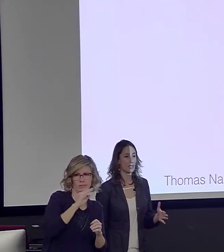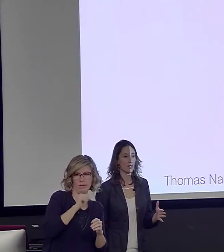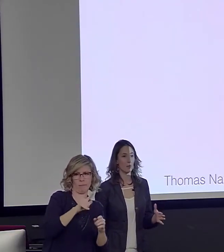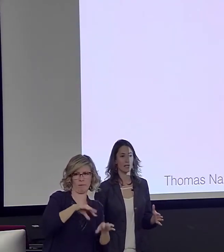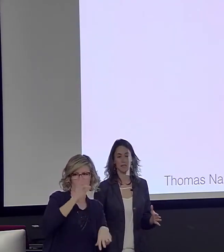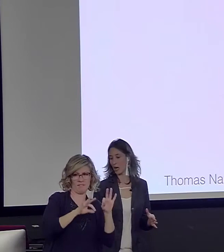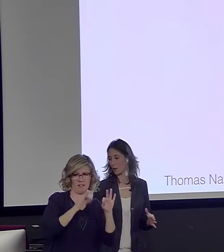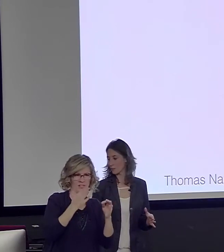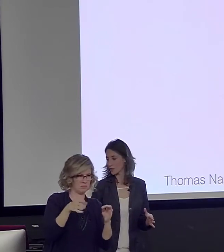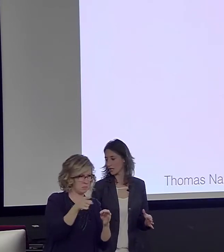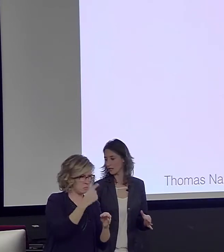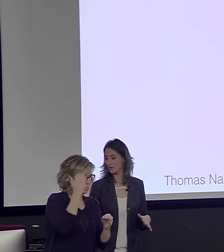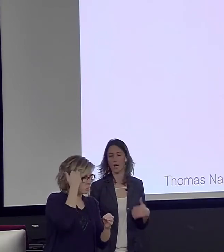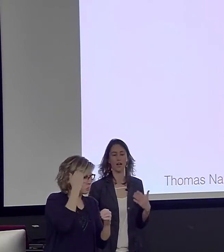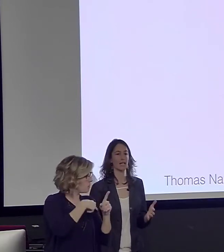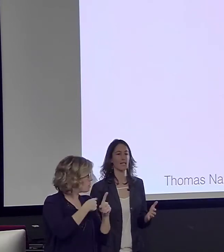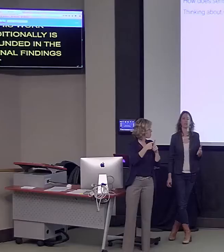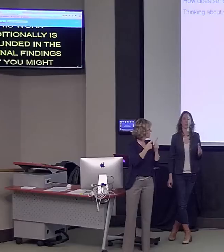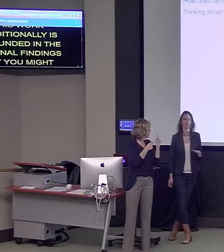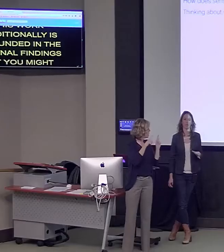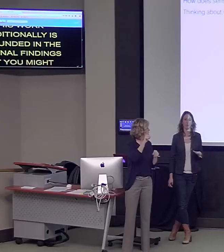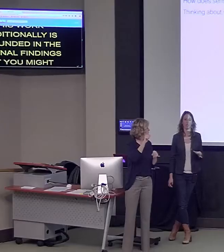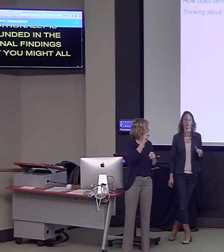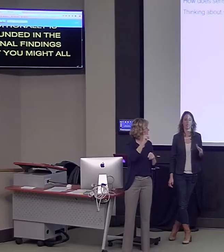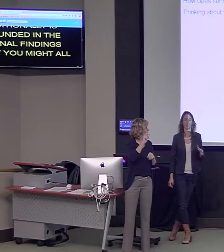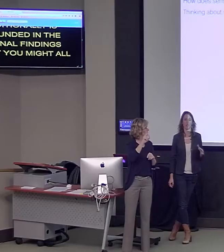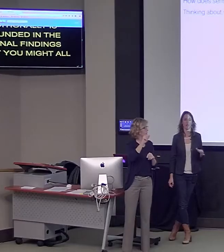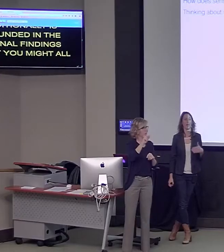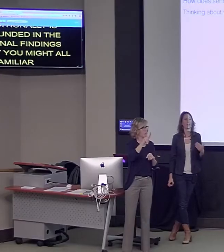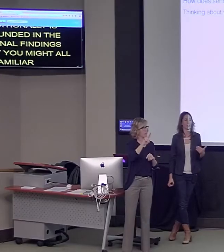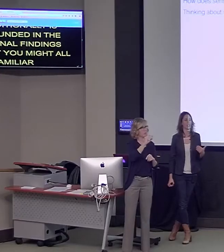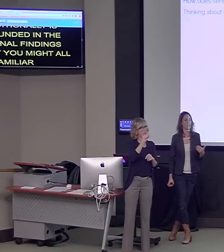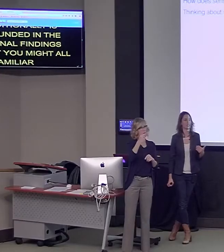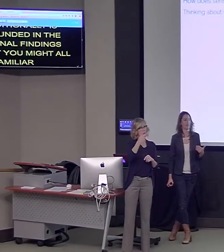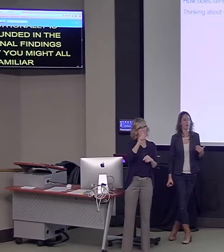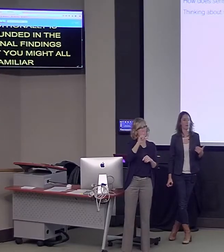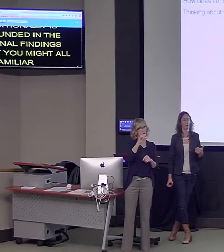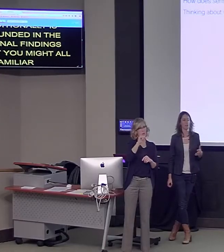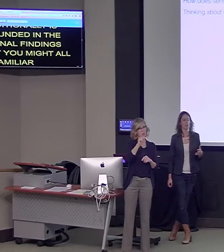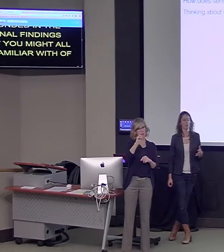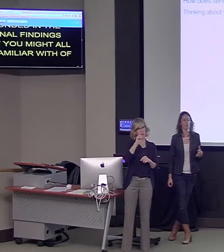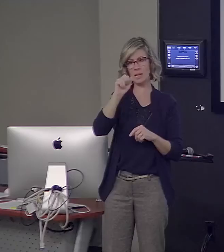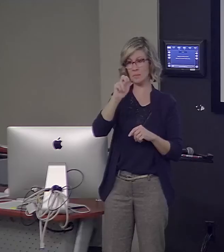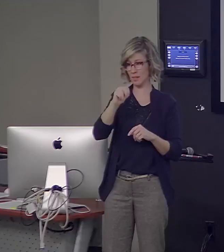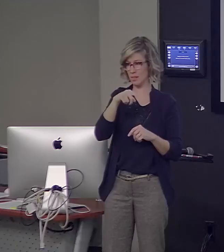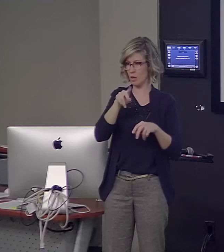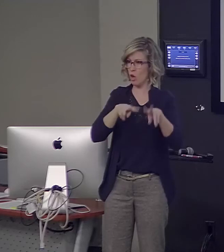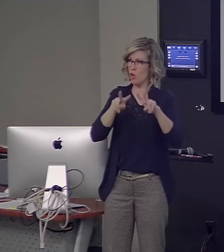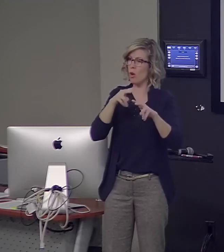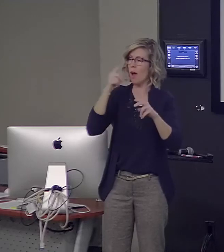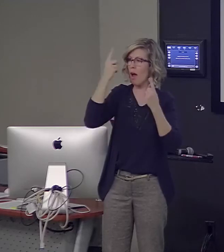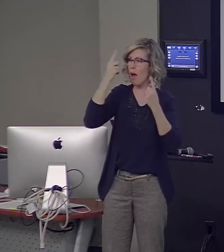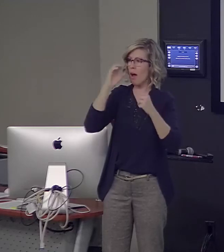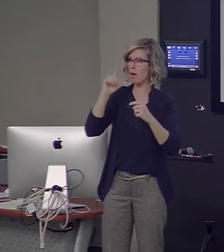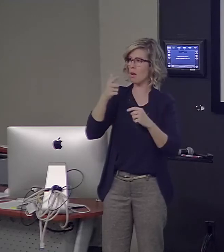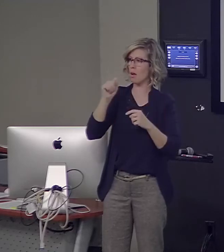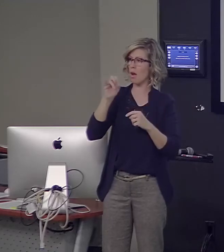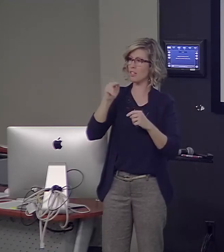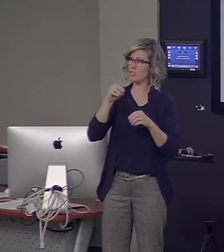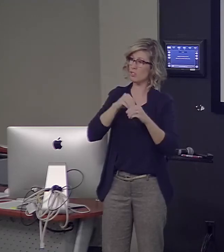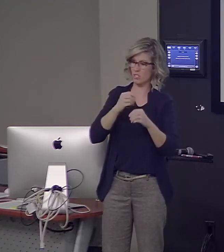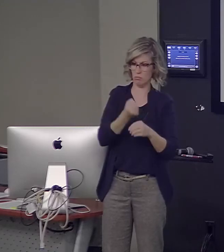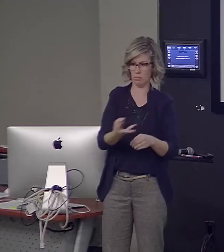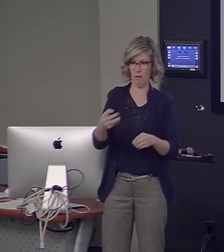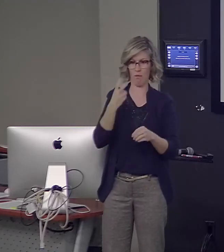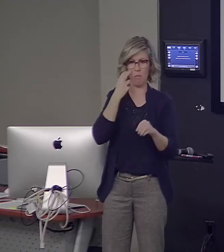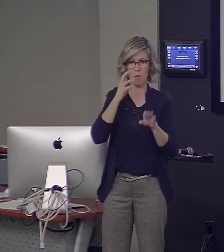be familiar with of Landau and Gleitman looking at cognition in several blind children and